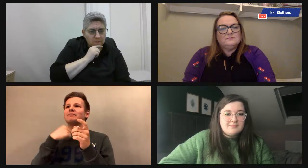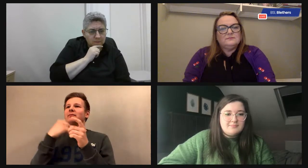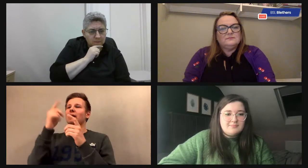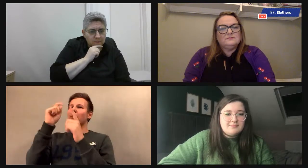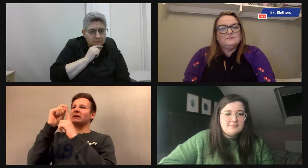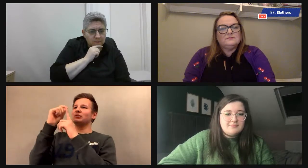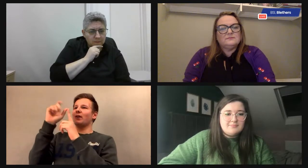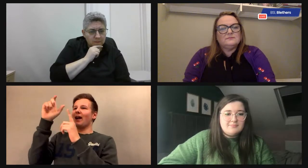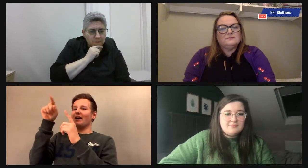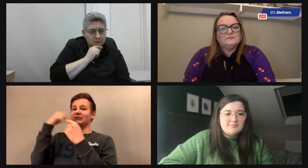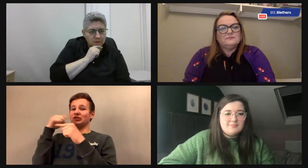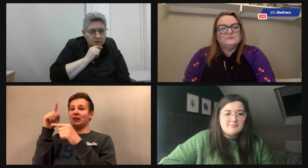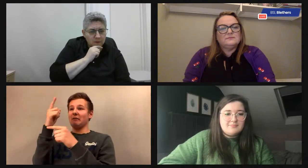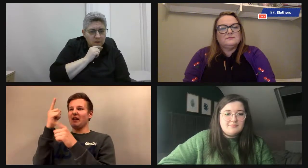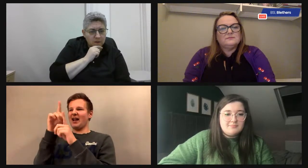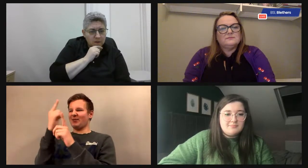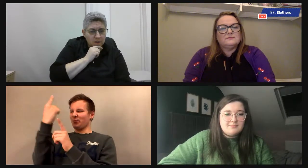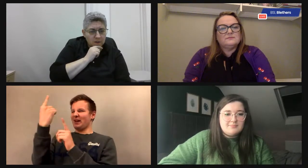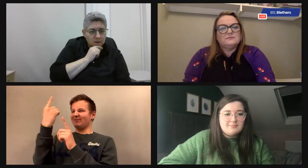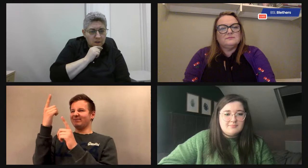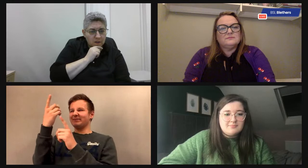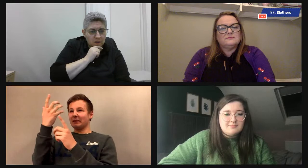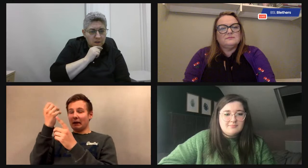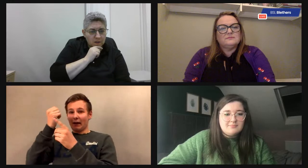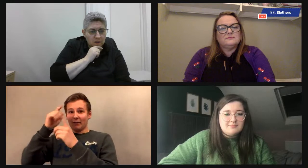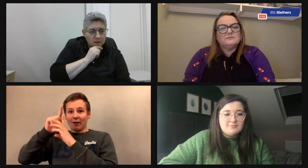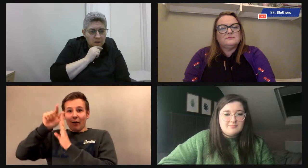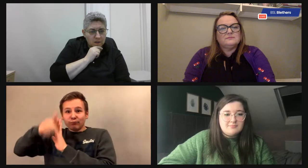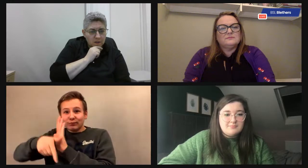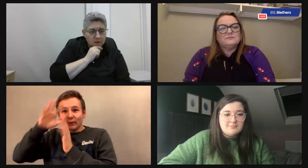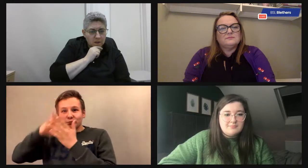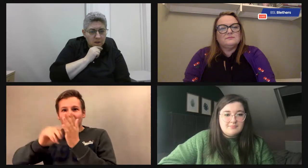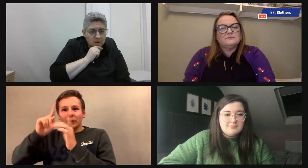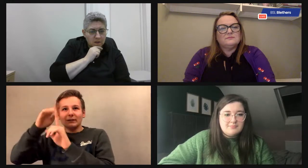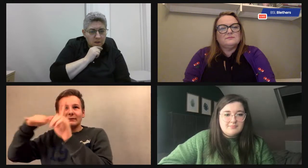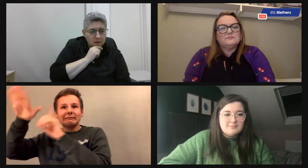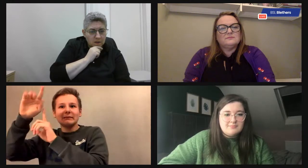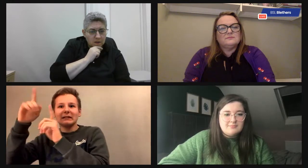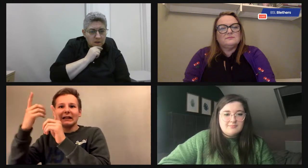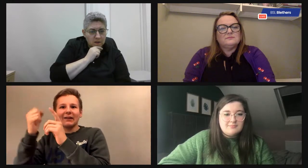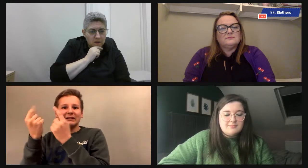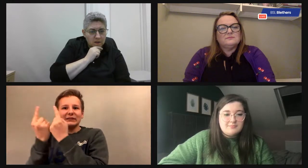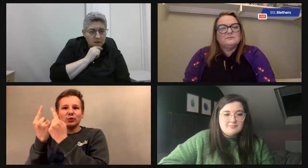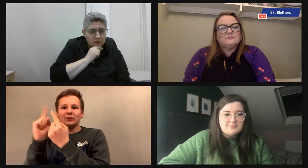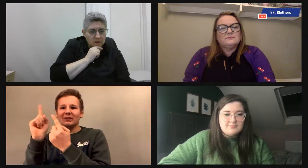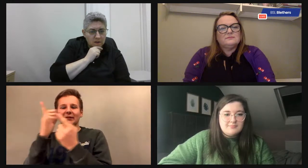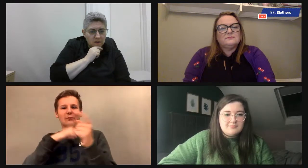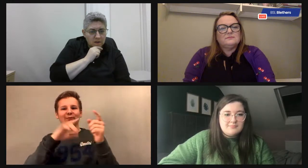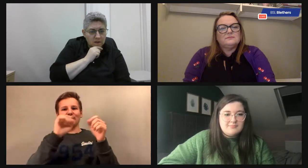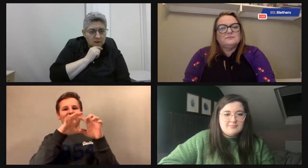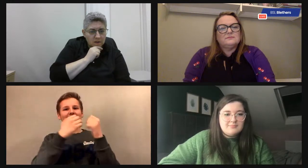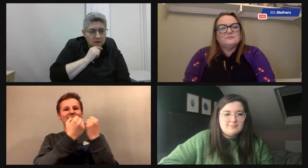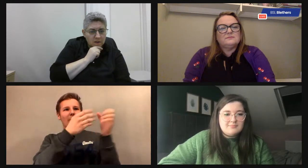exactly. And you have a really good relationship with this person. So, you know, um,